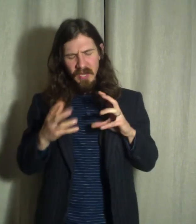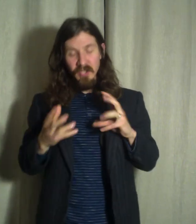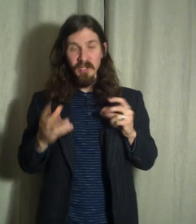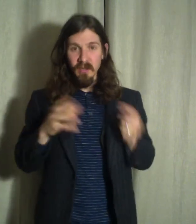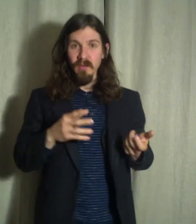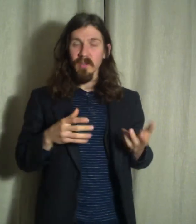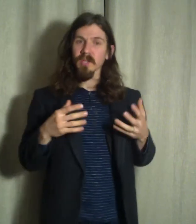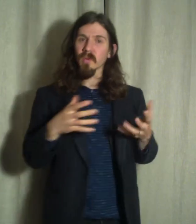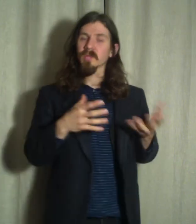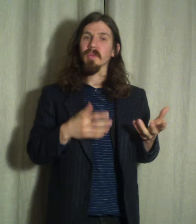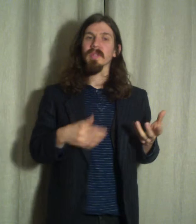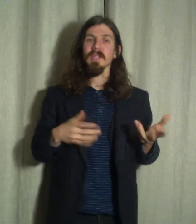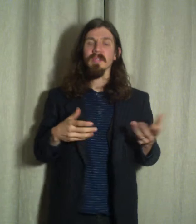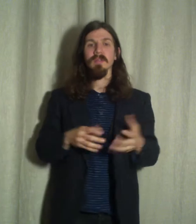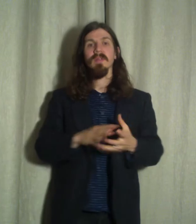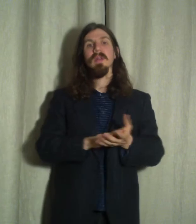instrumentation, which is what's built into